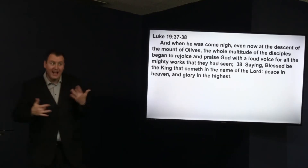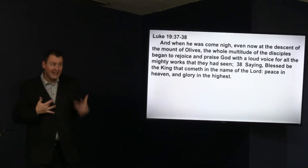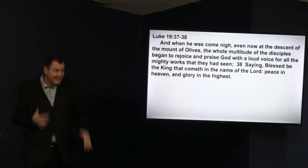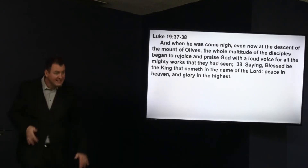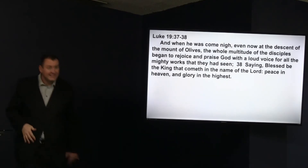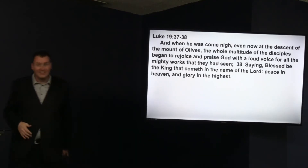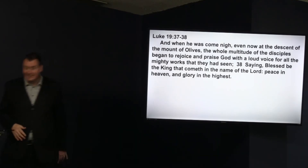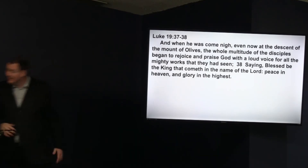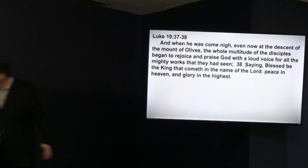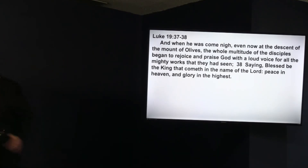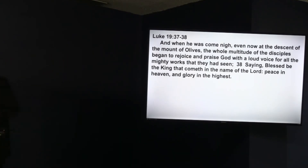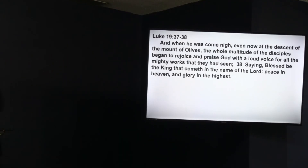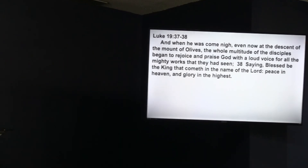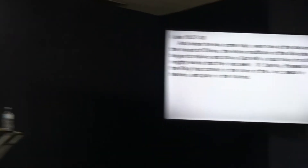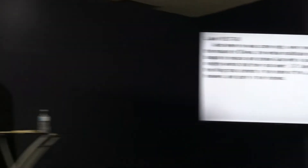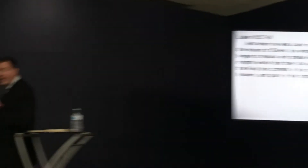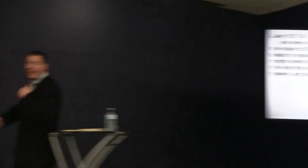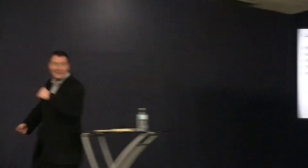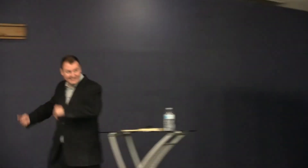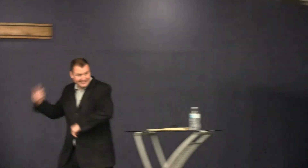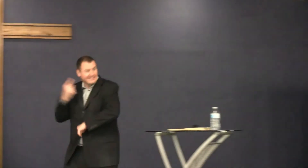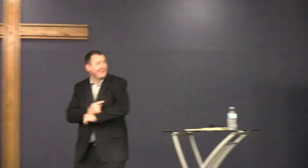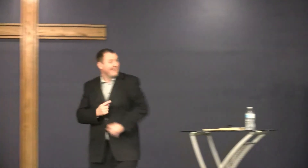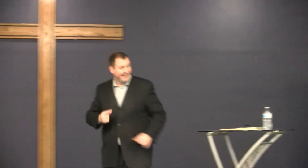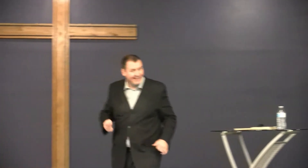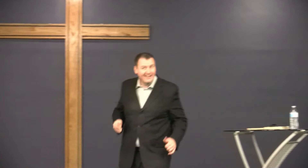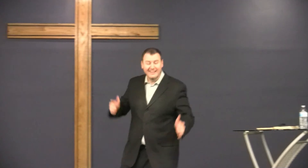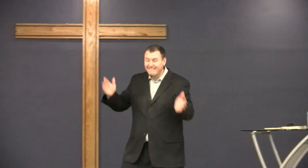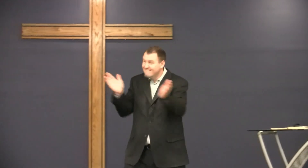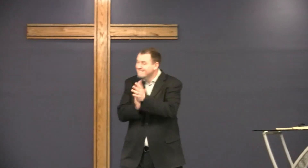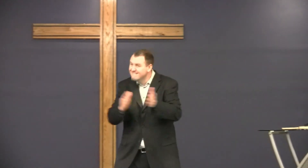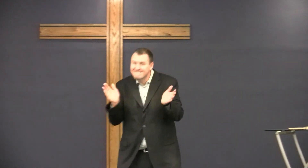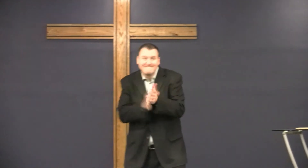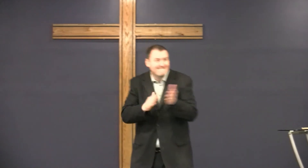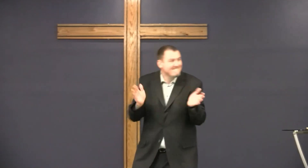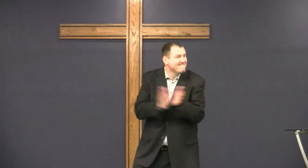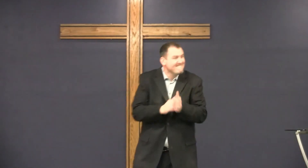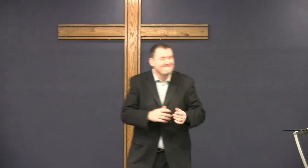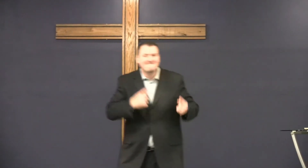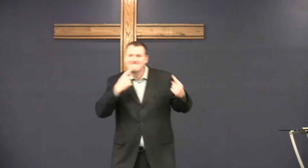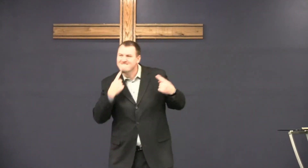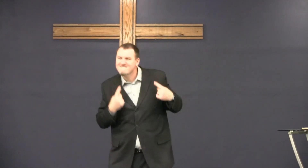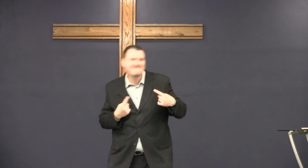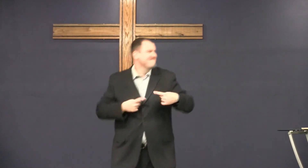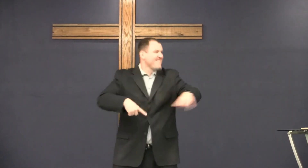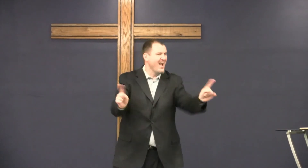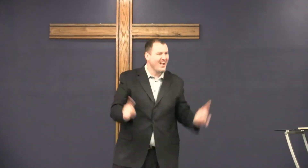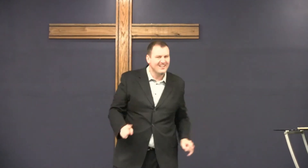This is exciting. It's an exciting day.